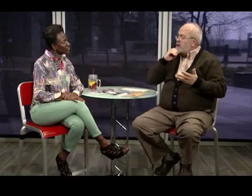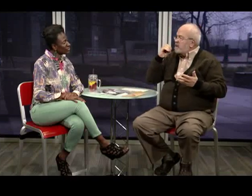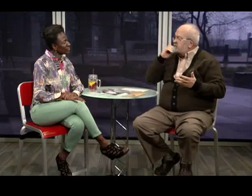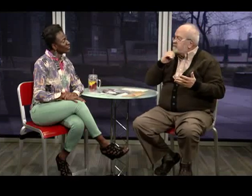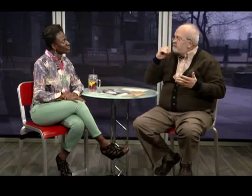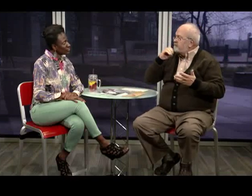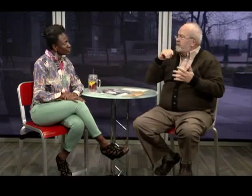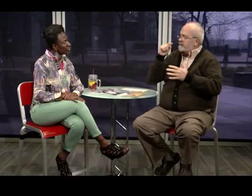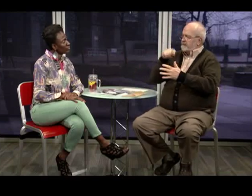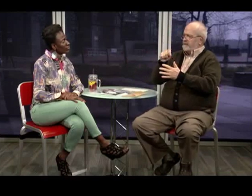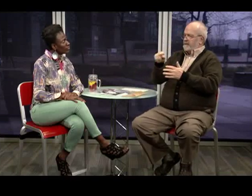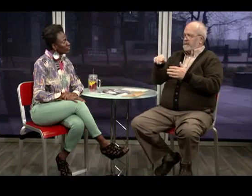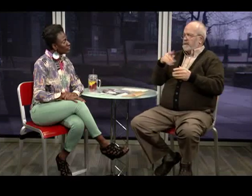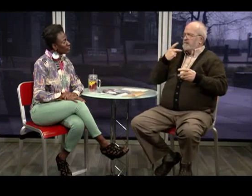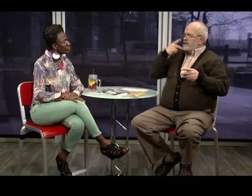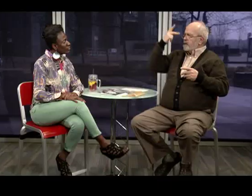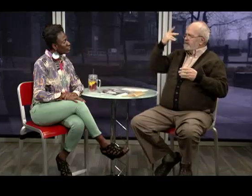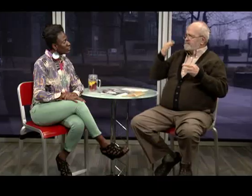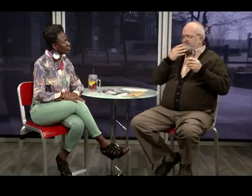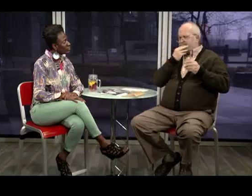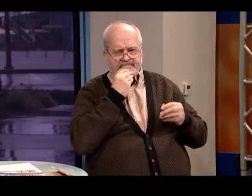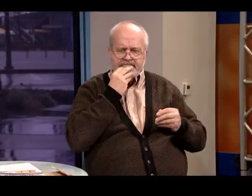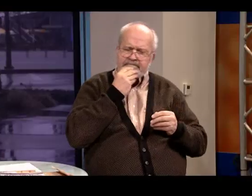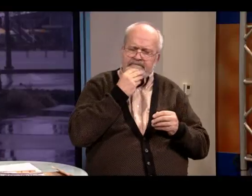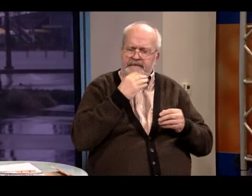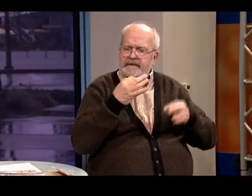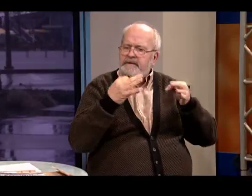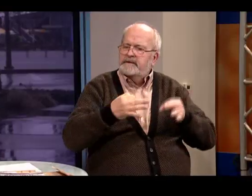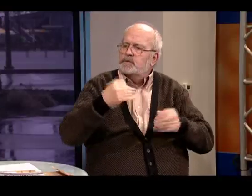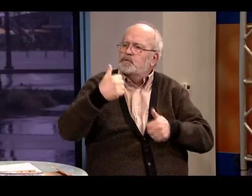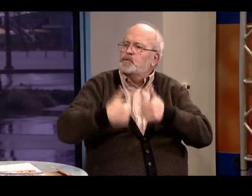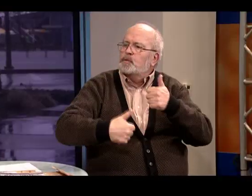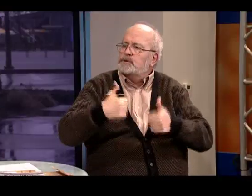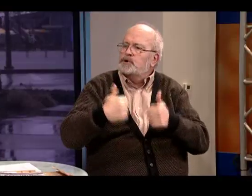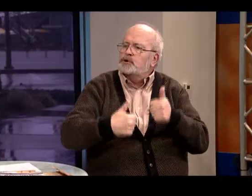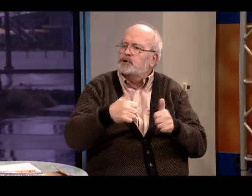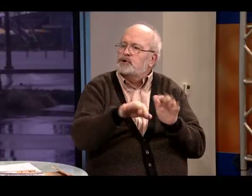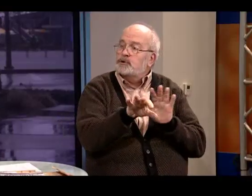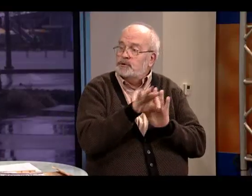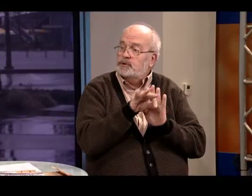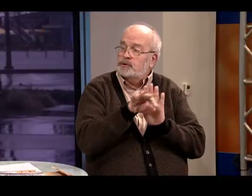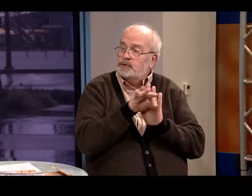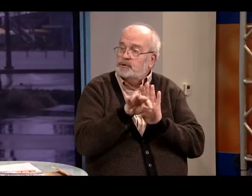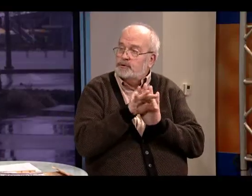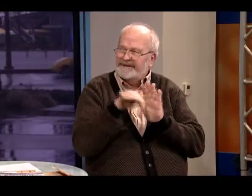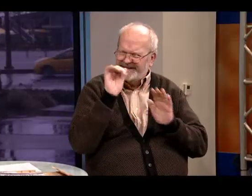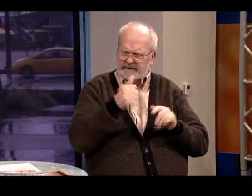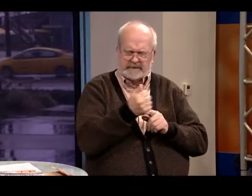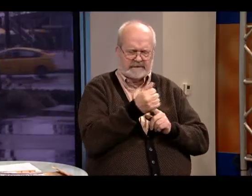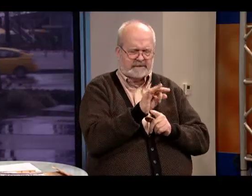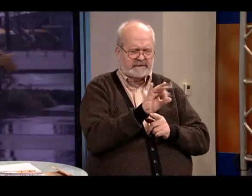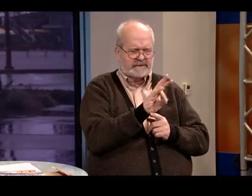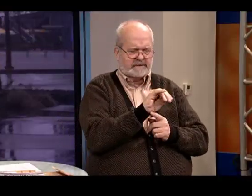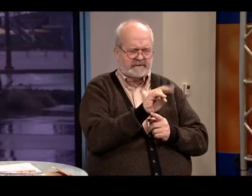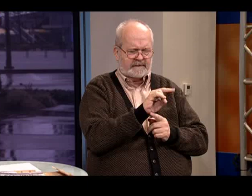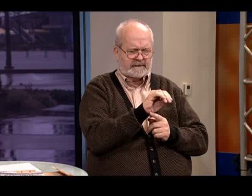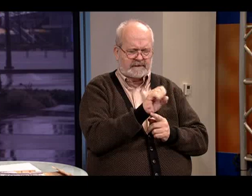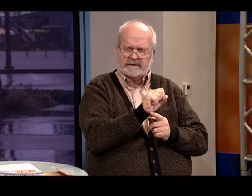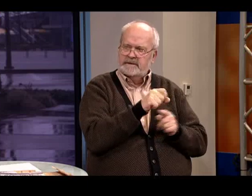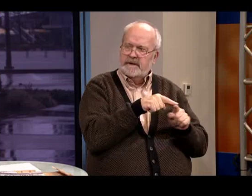that was being called. There was the oral approach. And parents were supposed to make a decision about what approach to use. That was